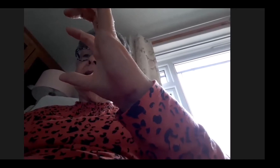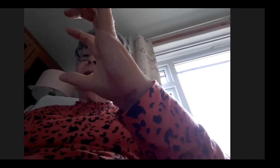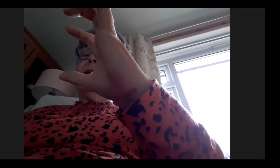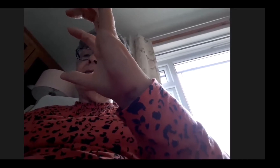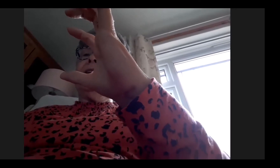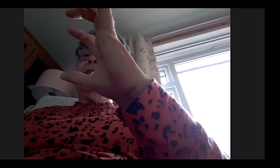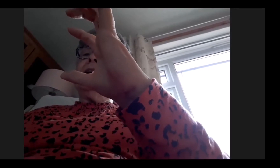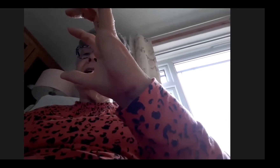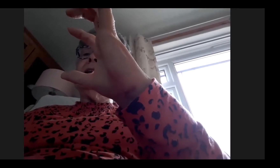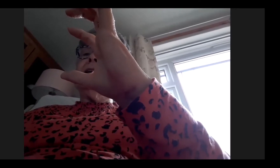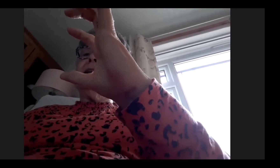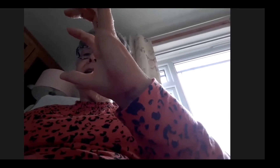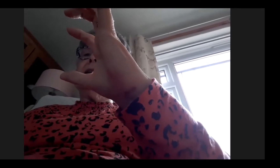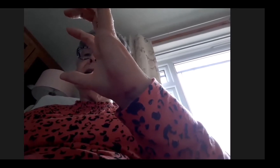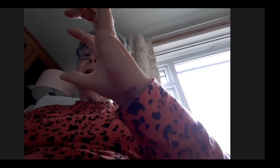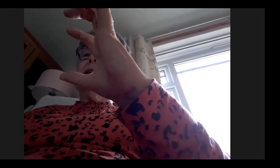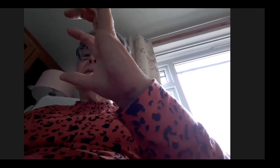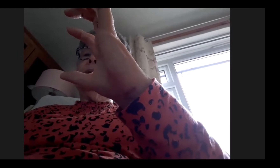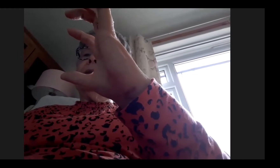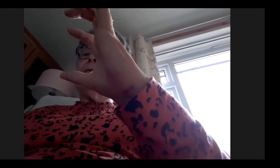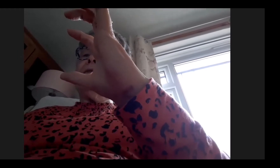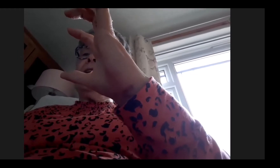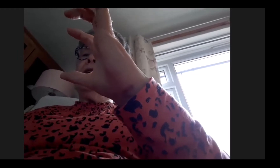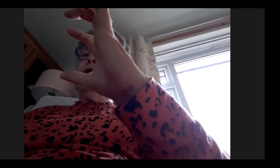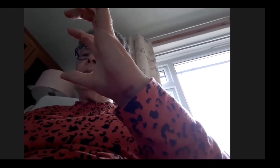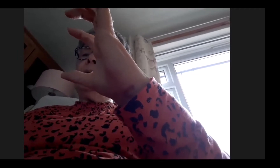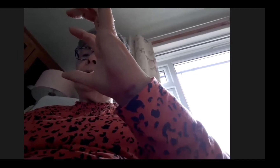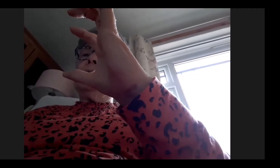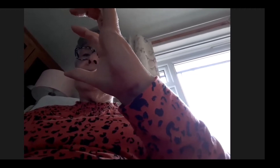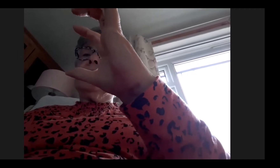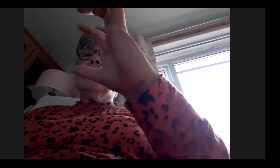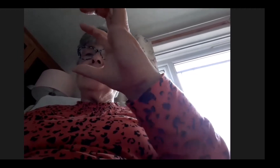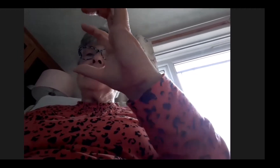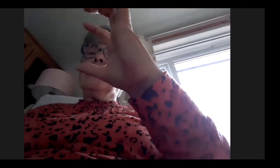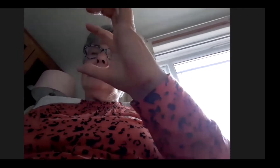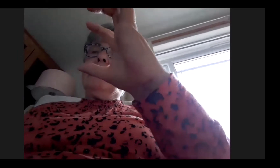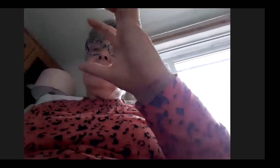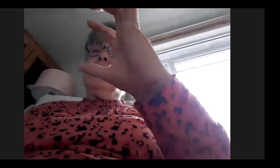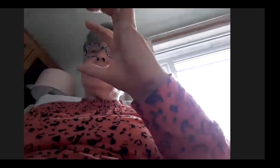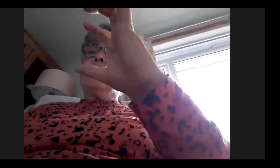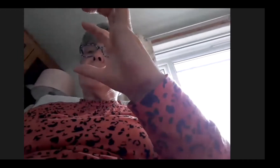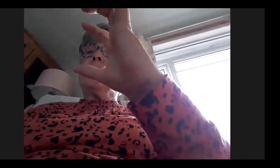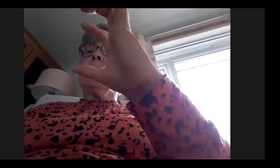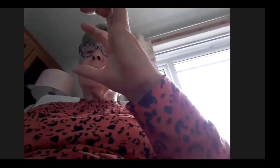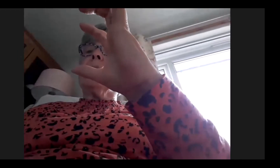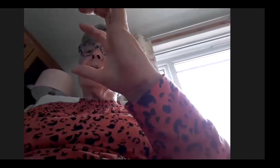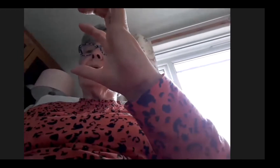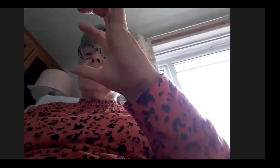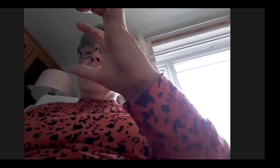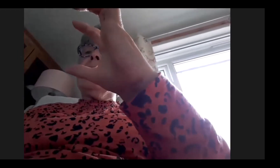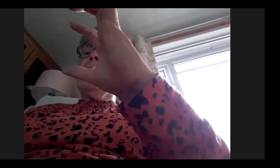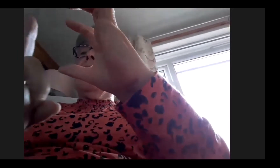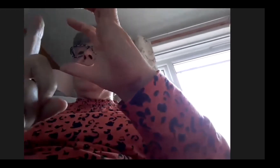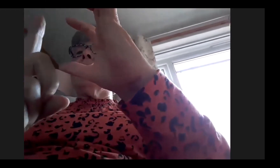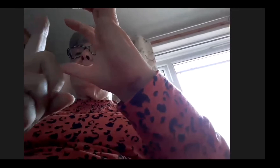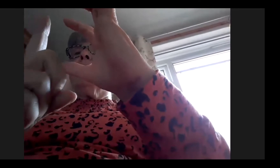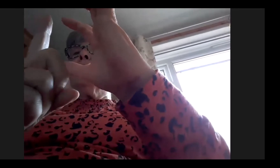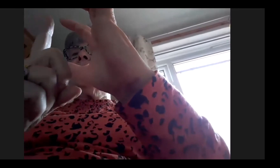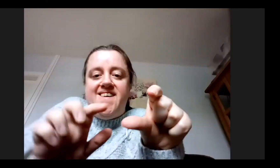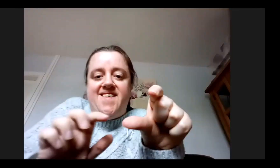That finger. Put that finger up. Can you see me? Yeah. And then put it against